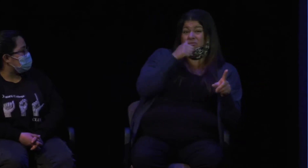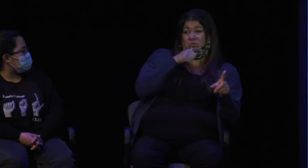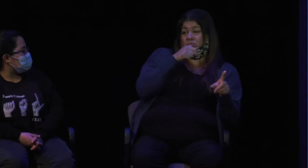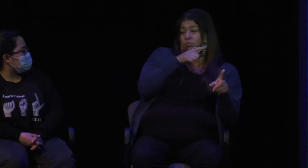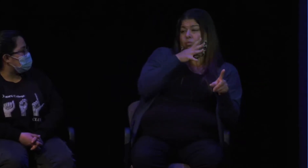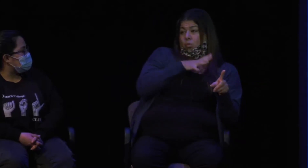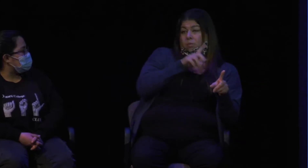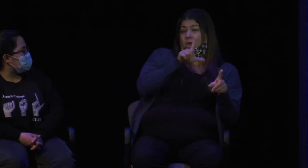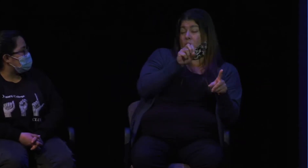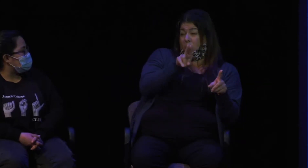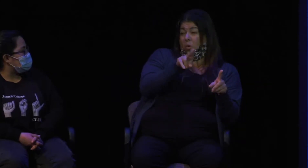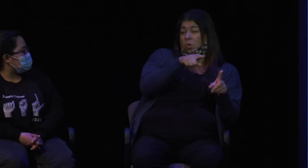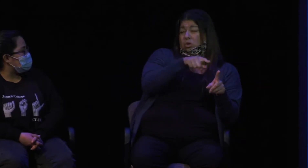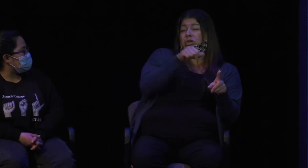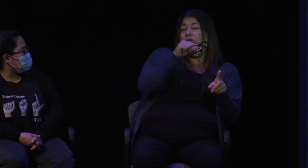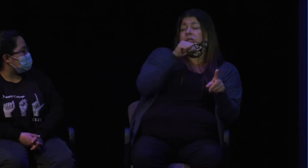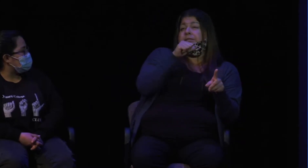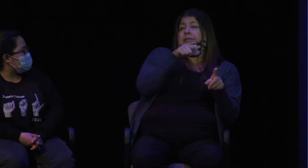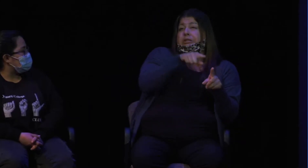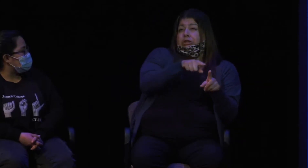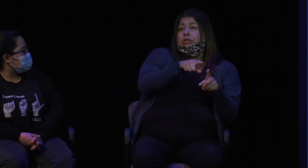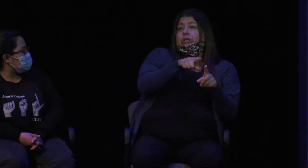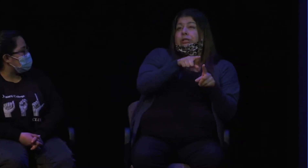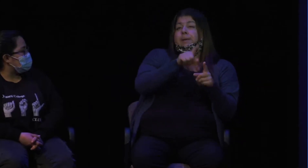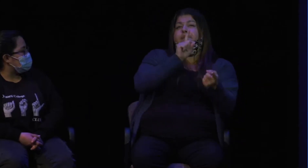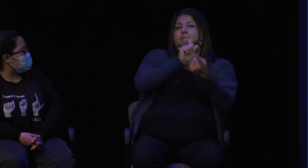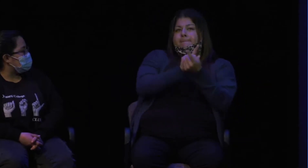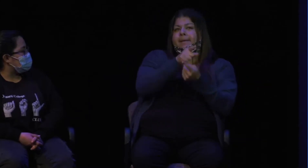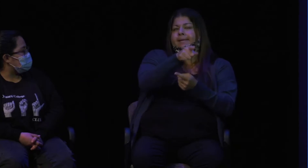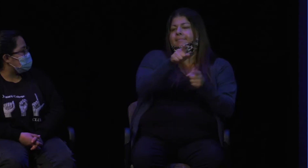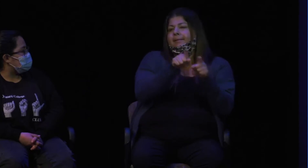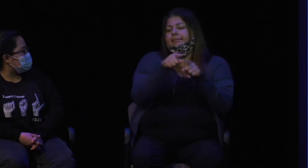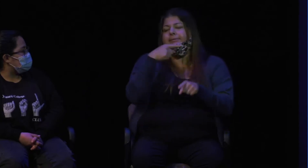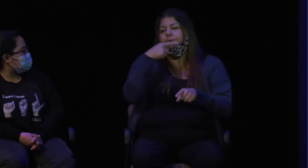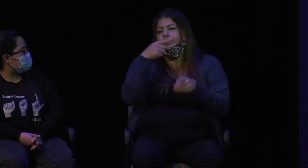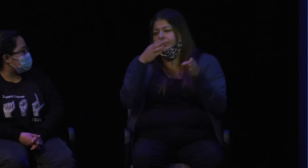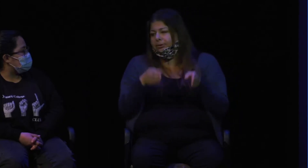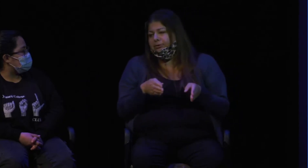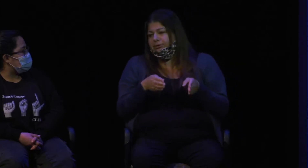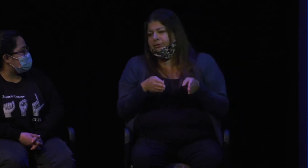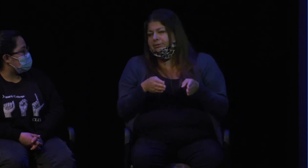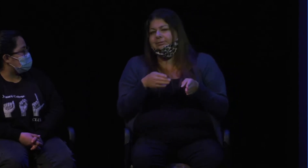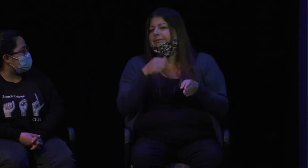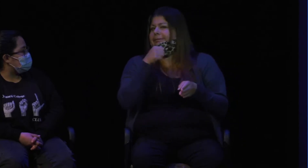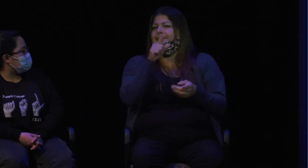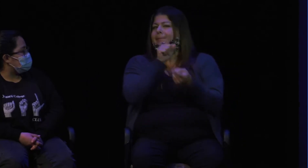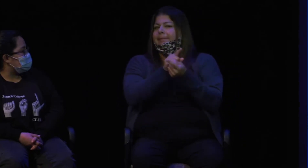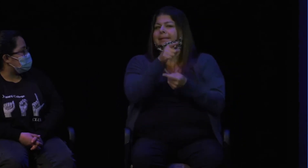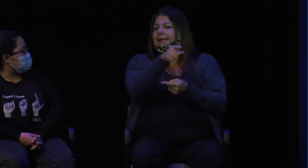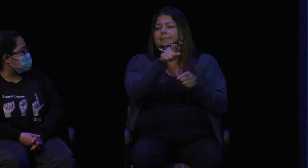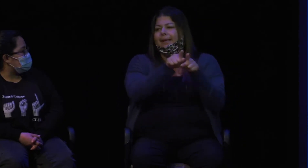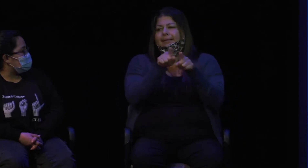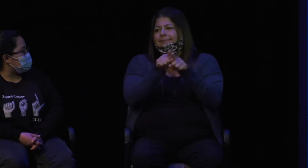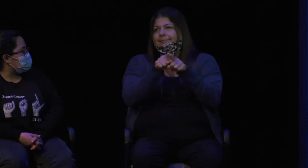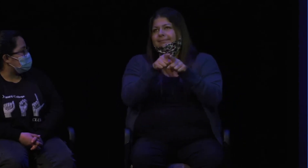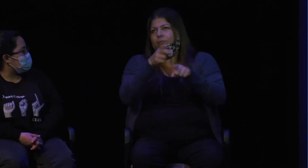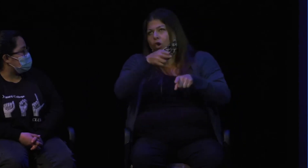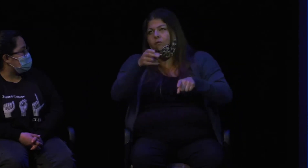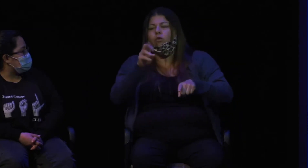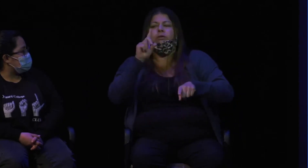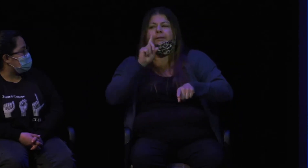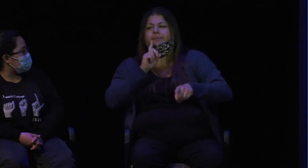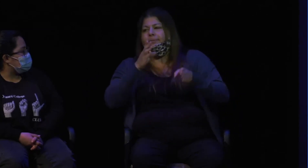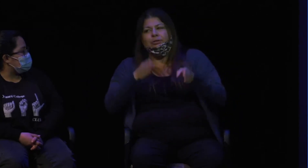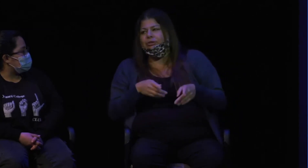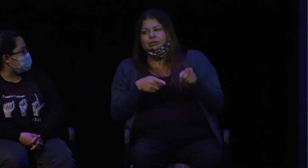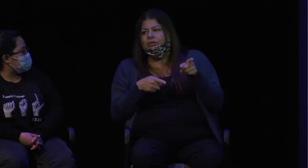their relationship and their subsequent breakup, I believe, is he met Lou as a